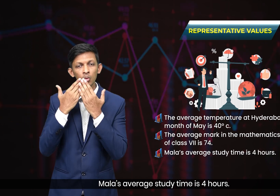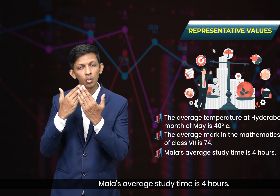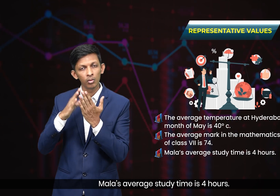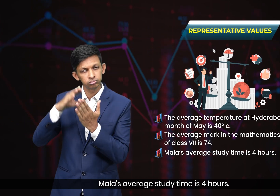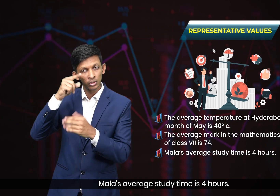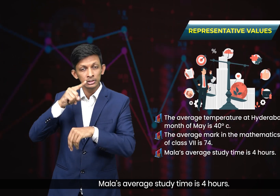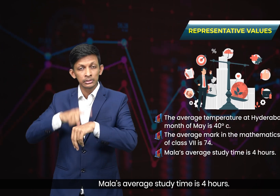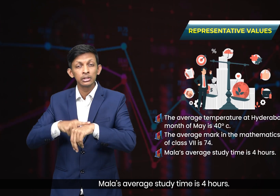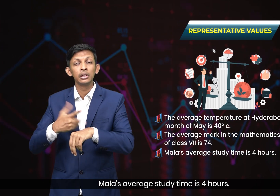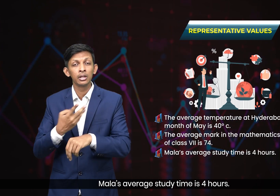is 4 hours.